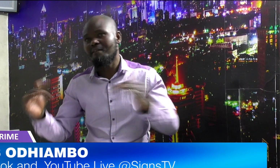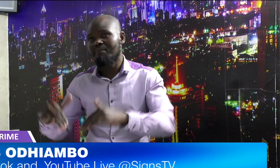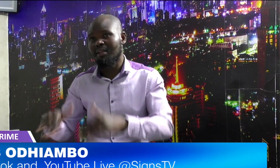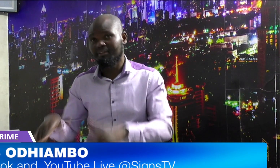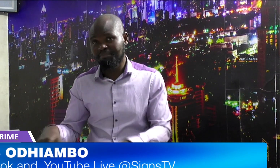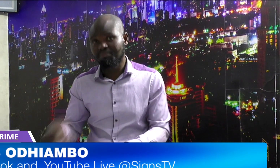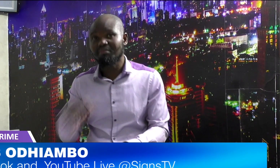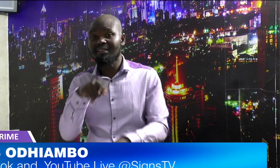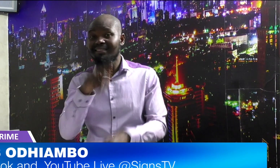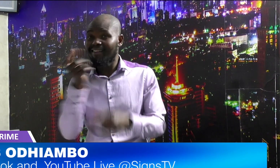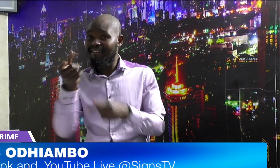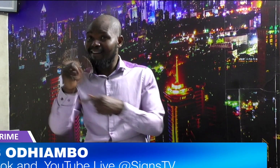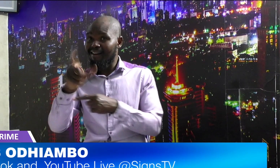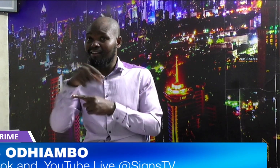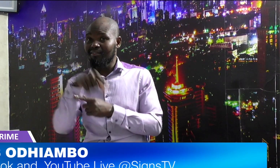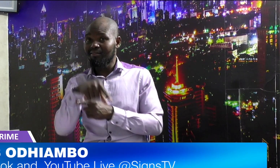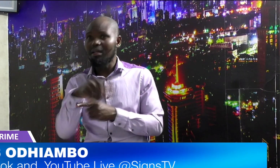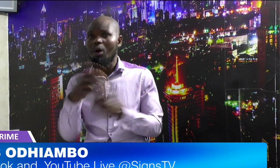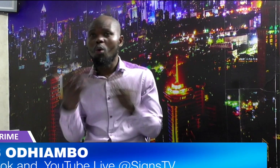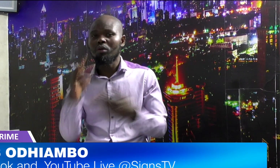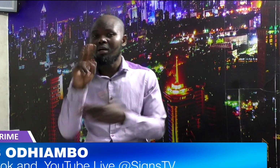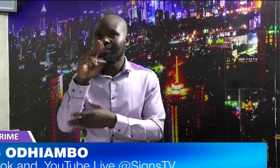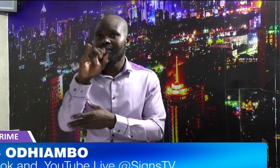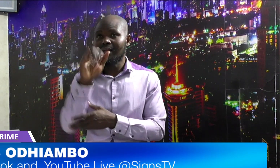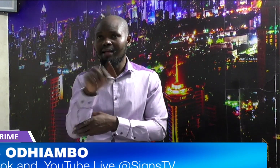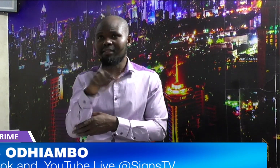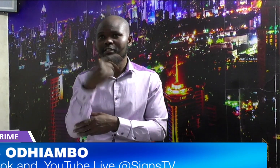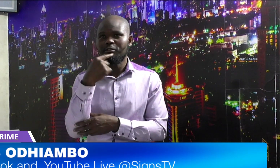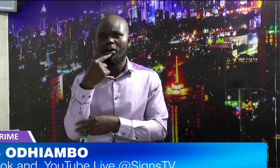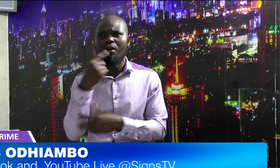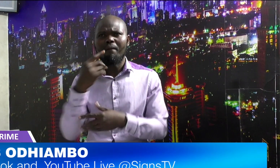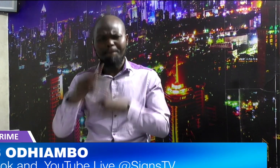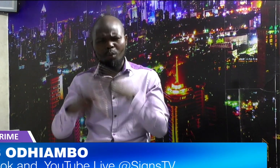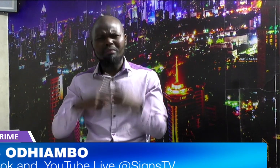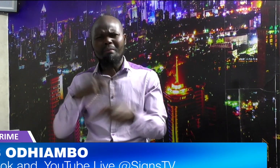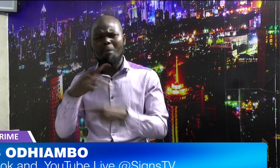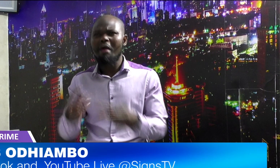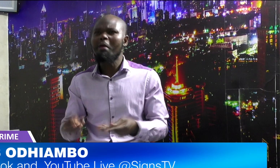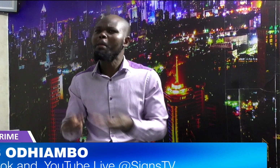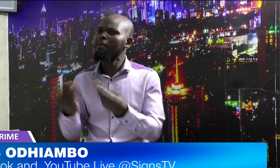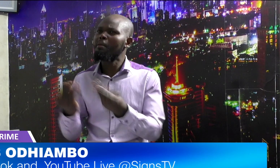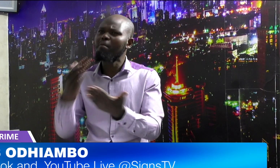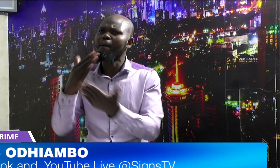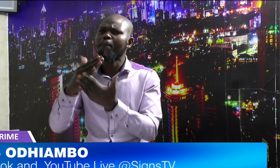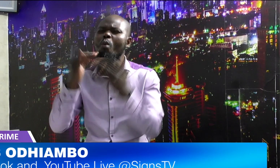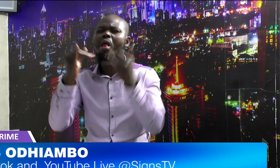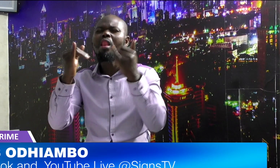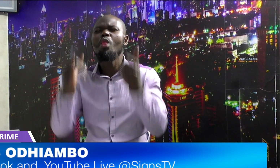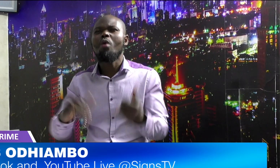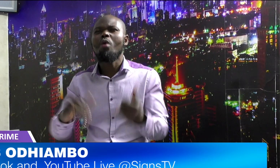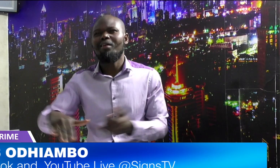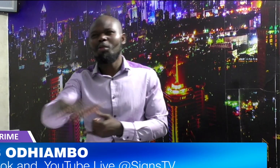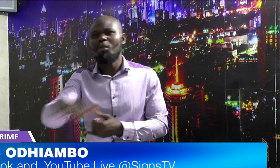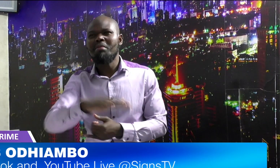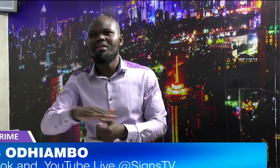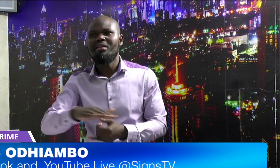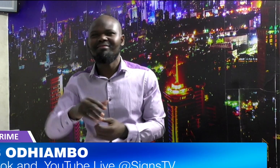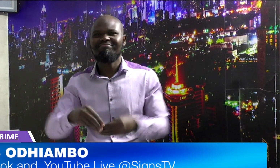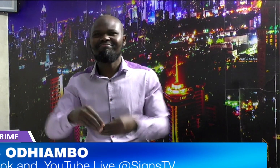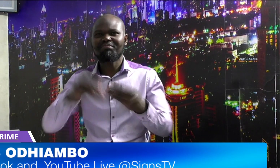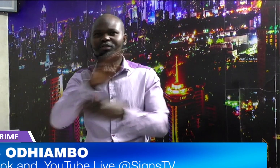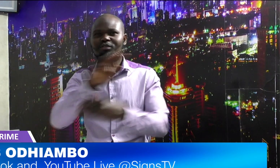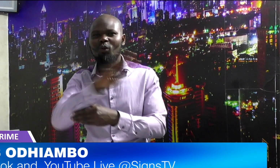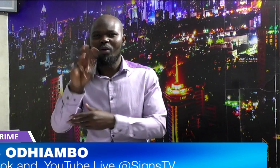for desilting collector drains and link canals through preventing farmers from suffering losses during